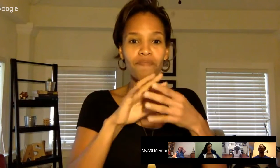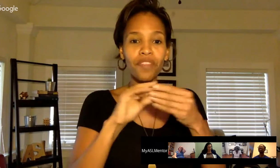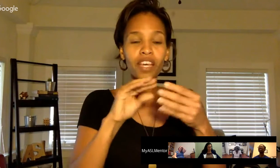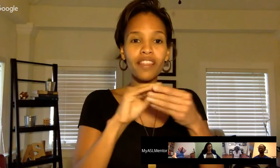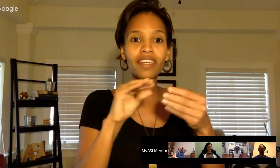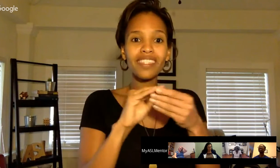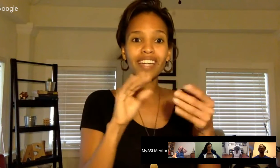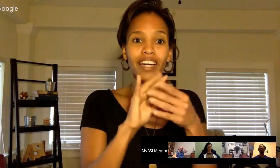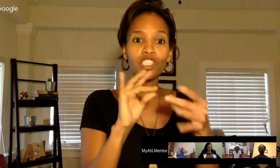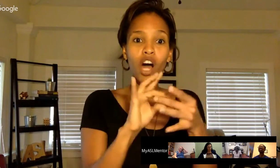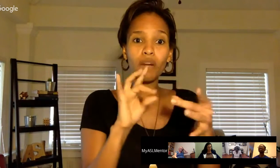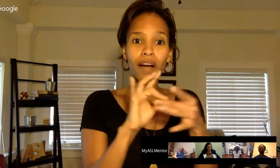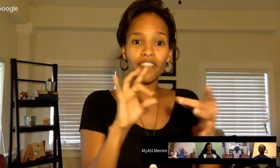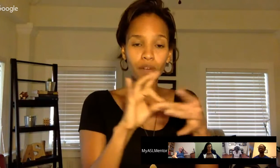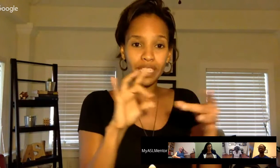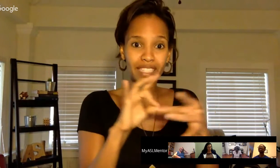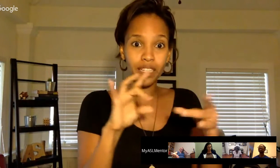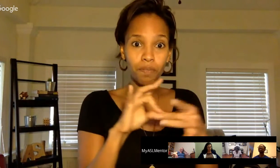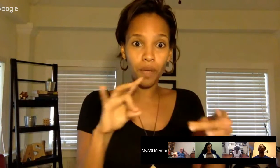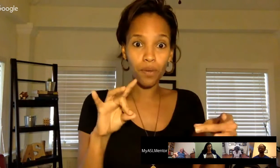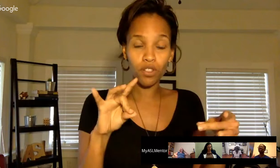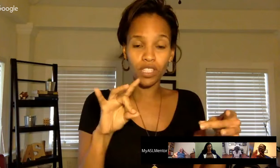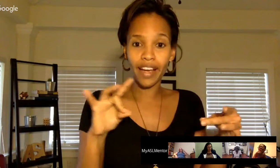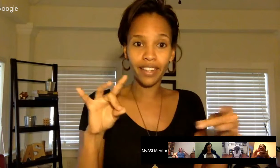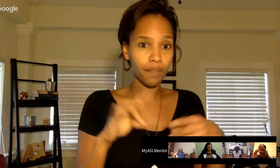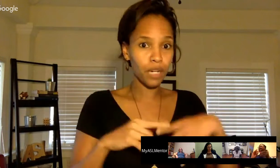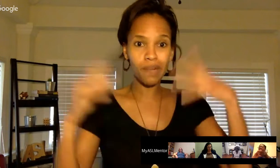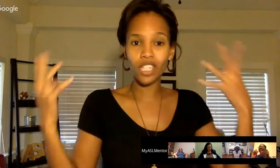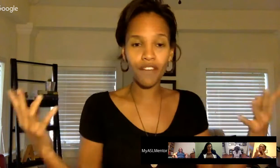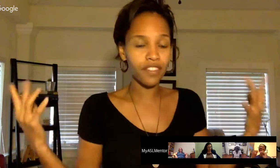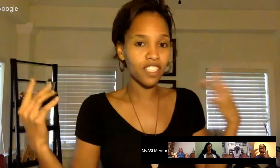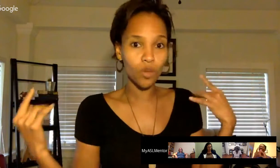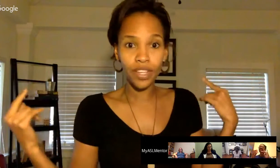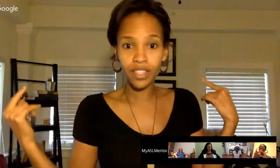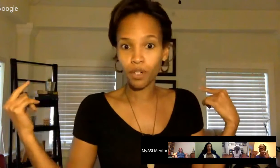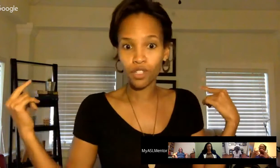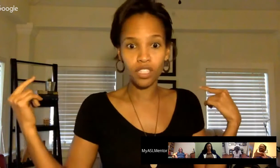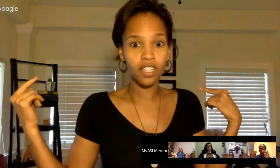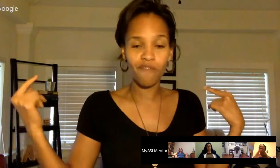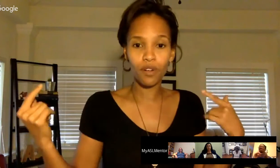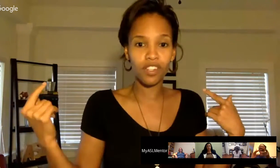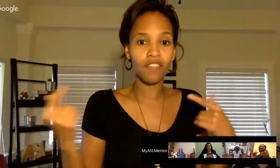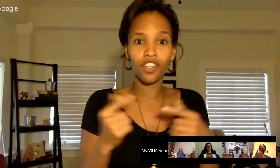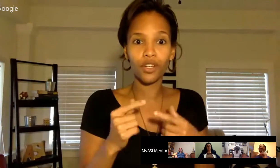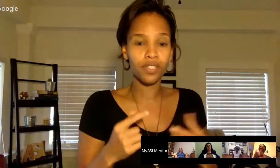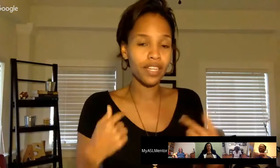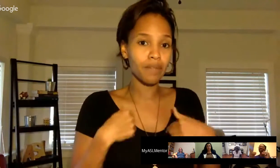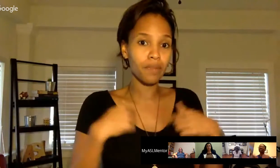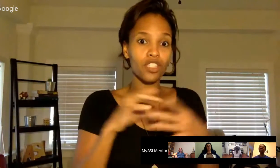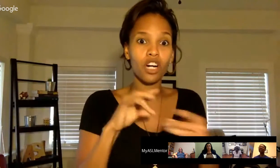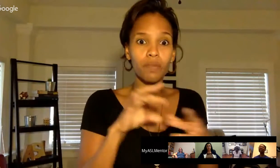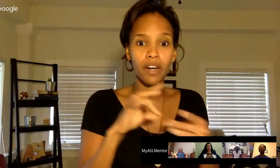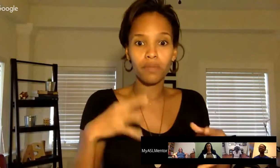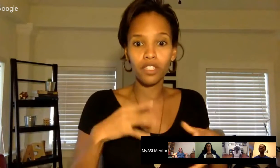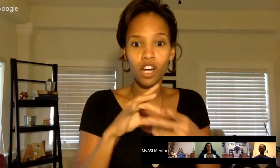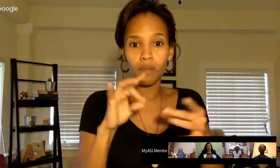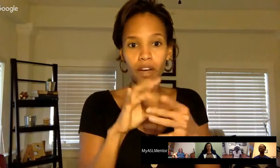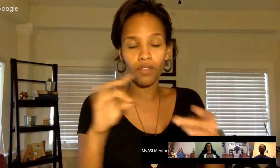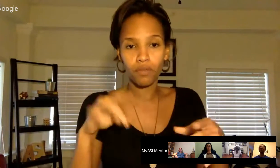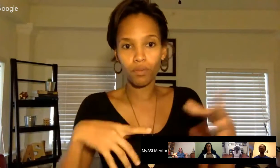So this sign, talk about, that we see people sign like pretty much every single week. The deaf person in the video says, I'm going to talk